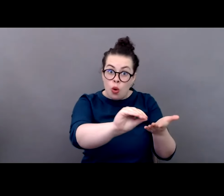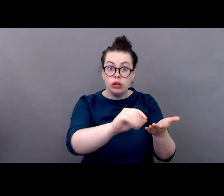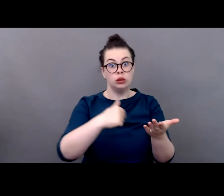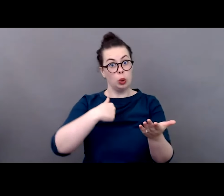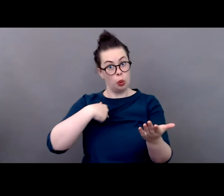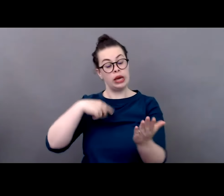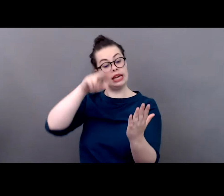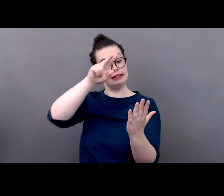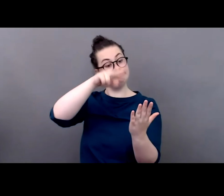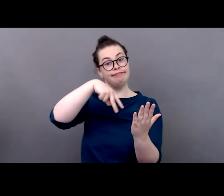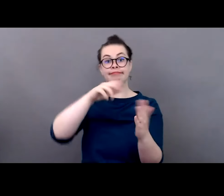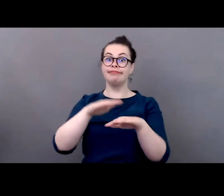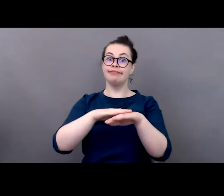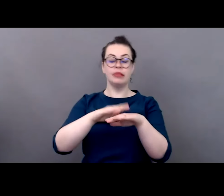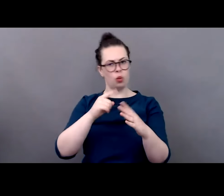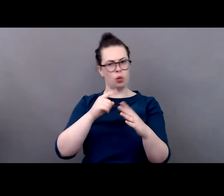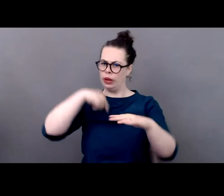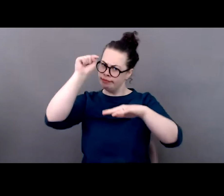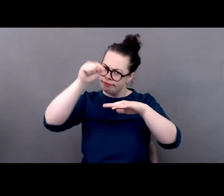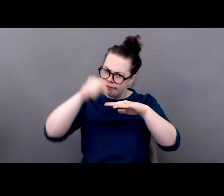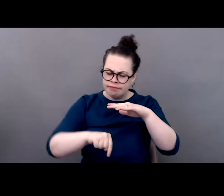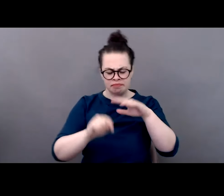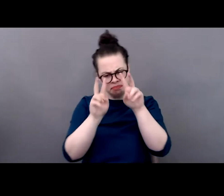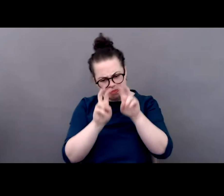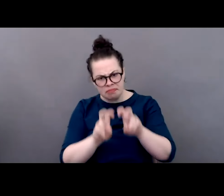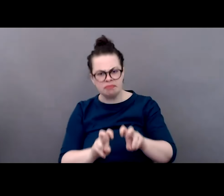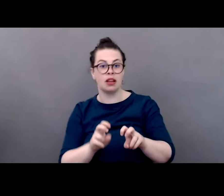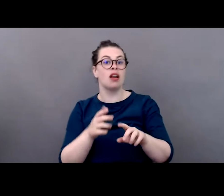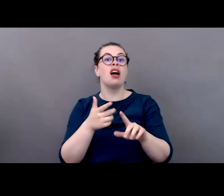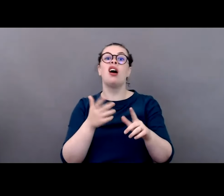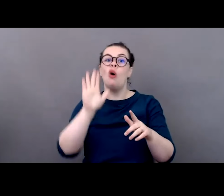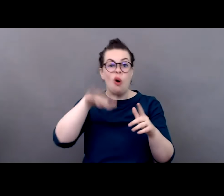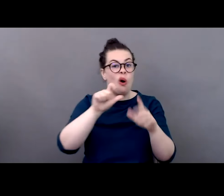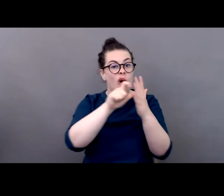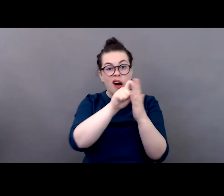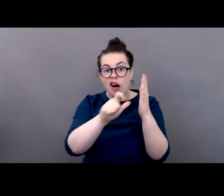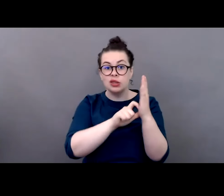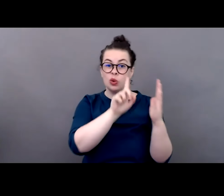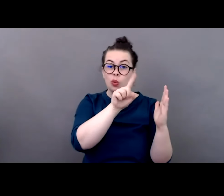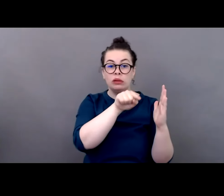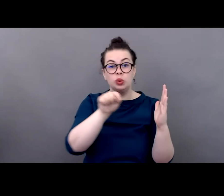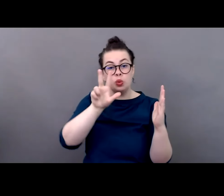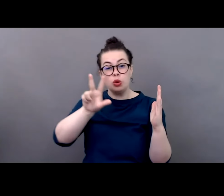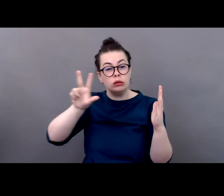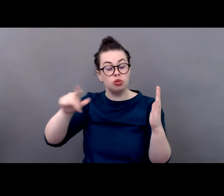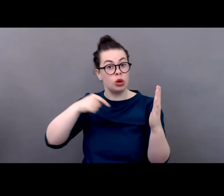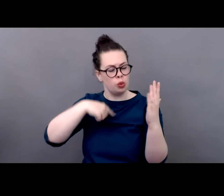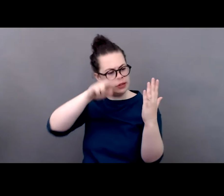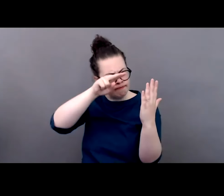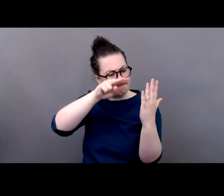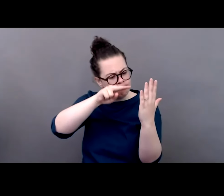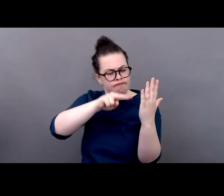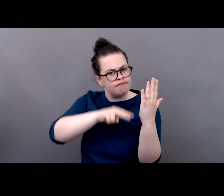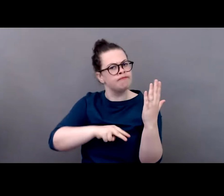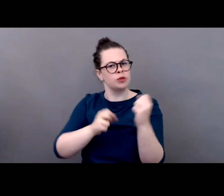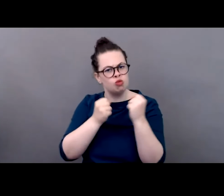all articles of the convention from 1 to 33 and provide information on every article, on